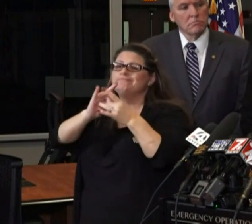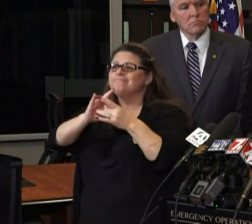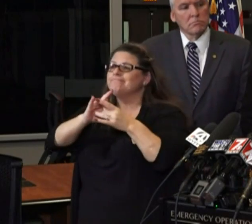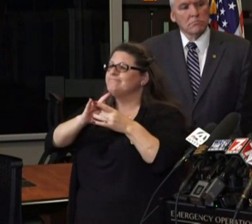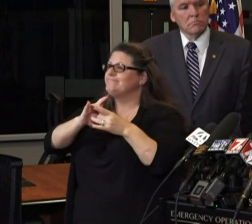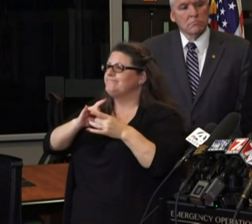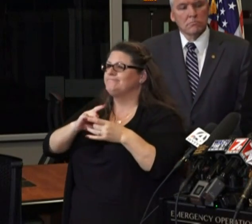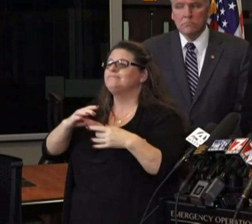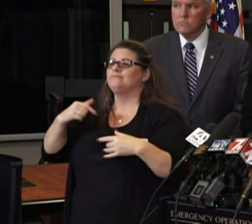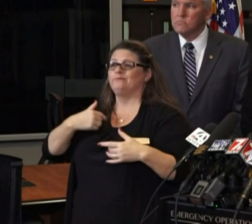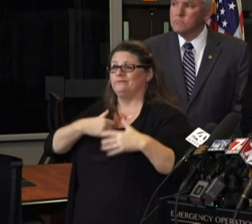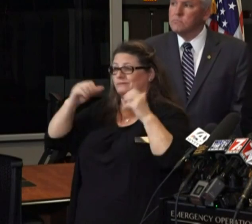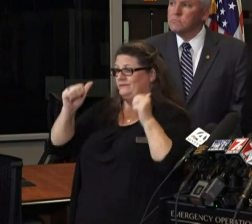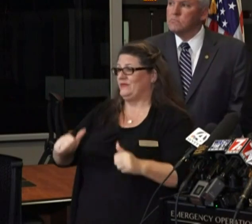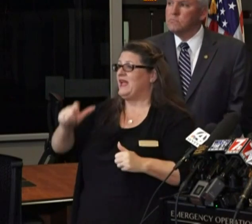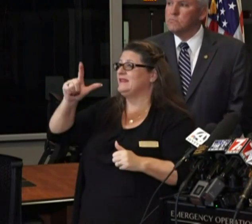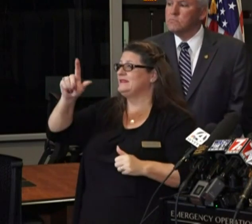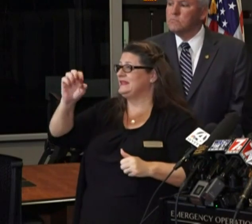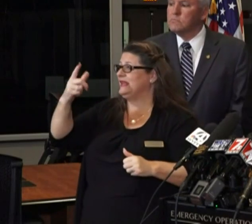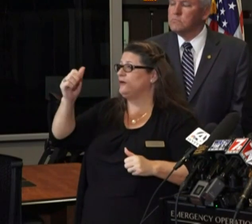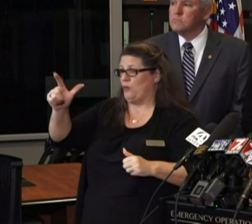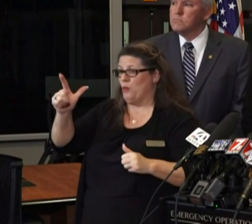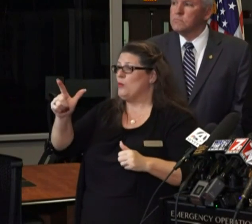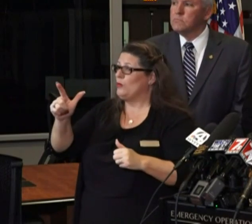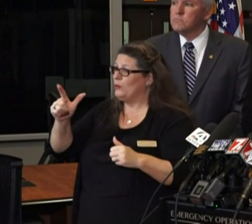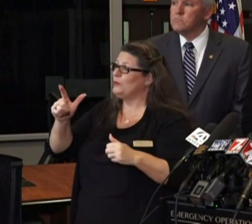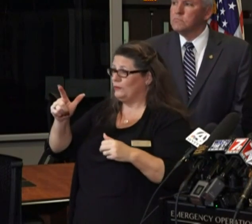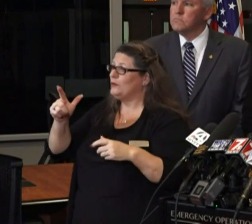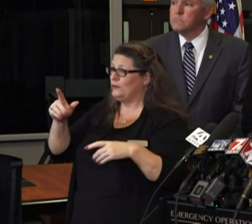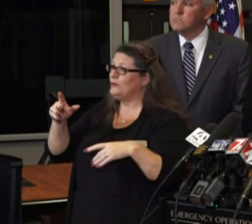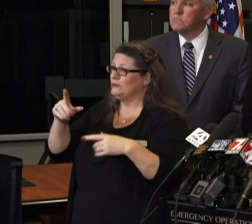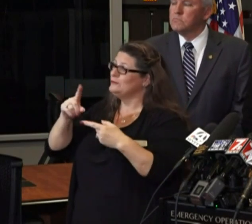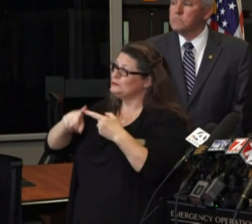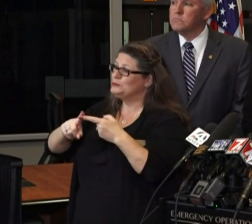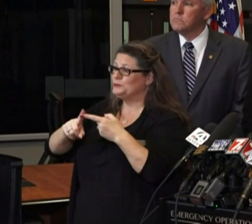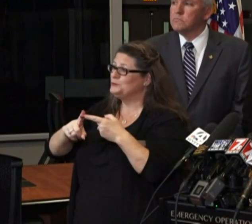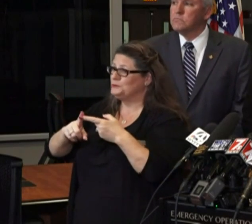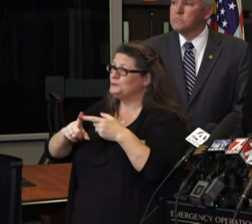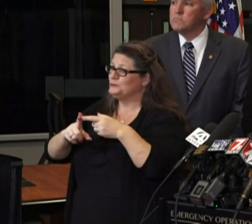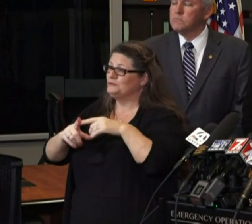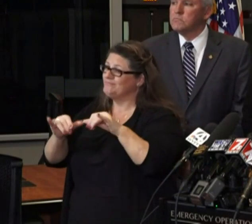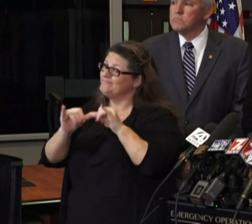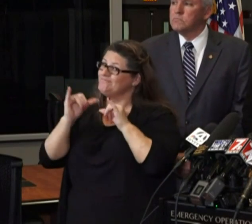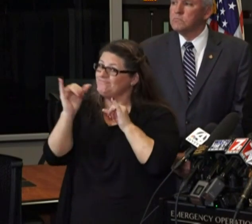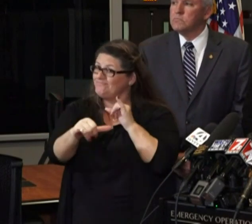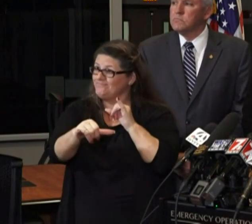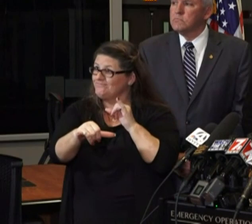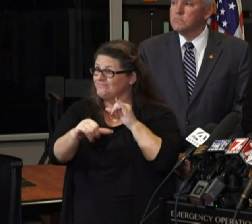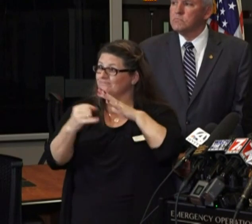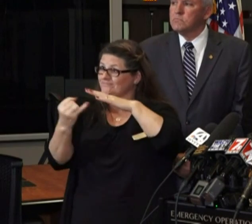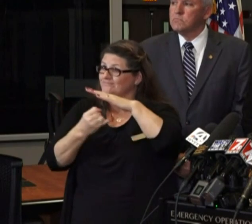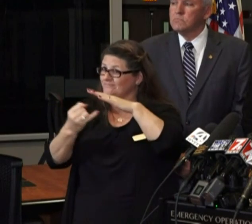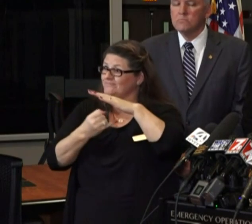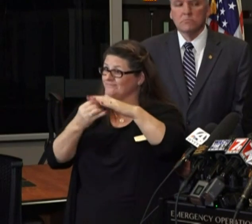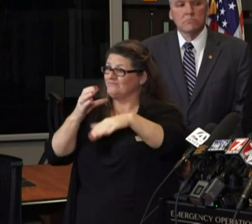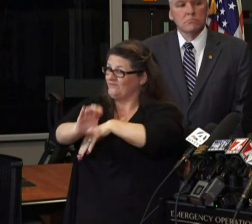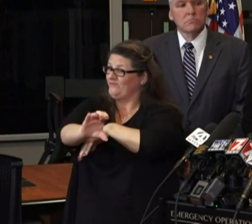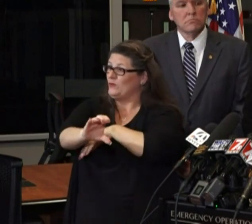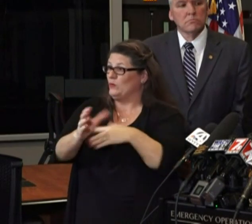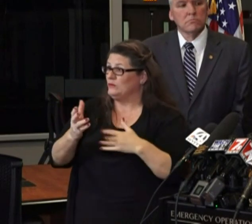impose legal measures to require them to be to detained and monitored or enforced at a higher level. Would those